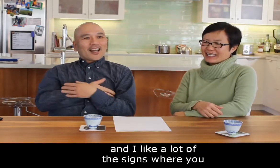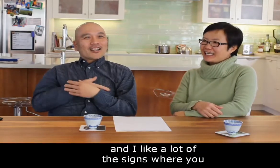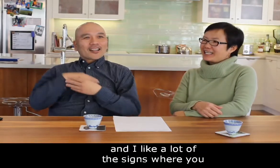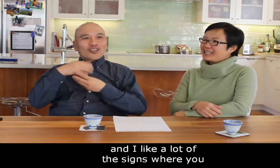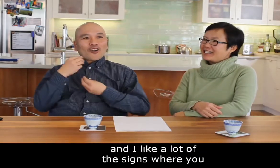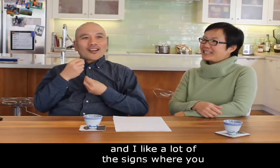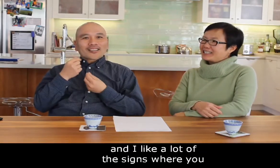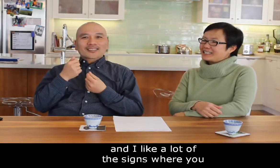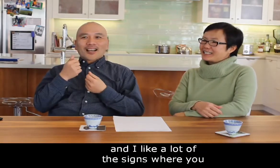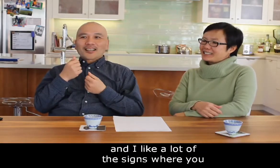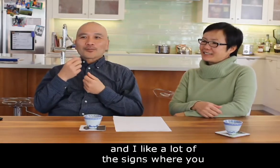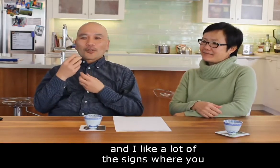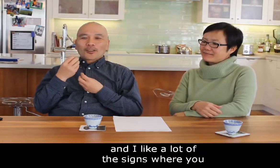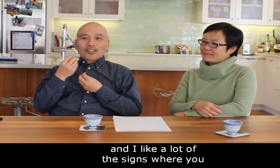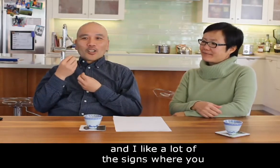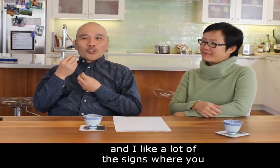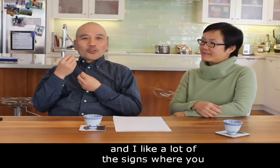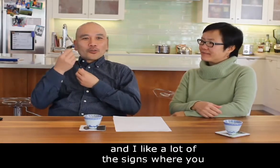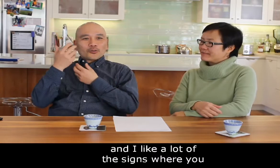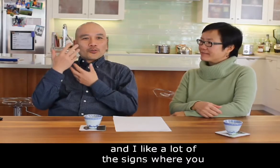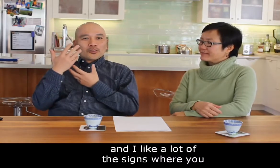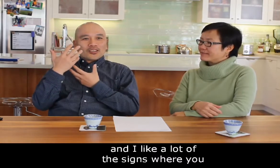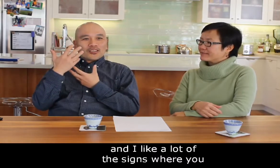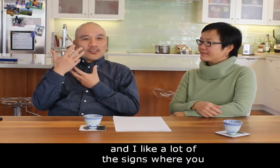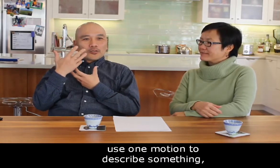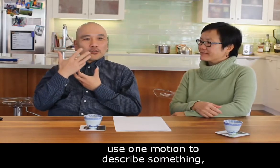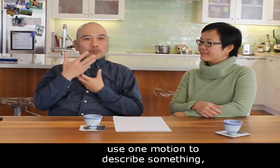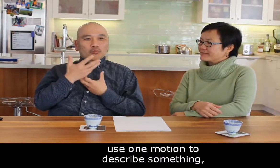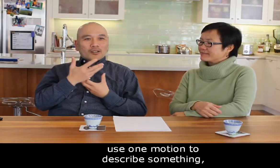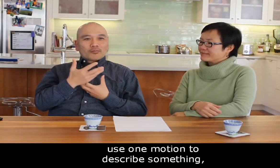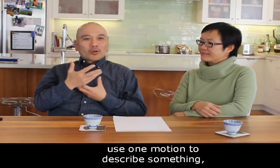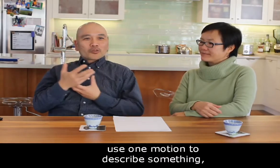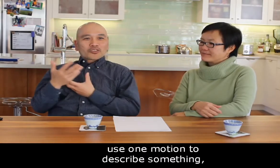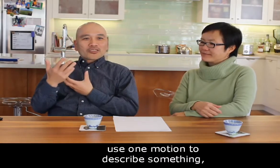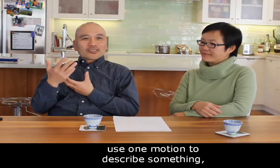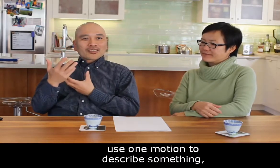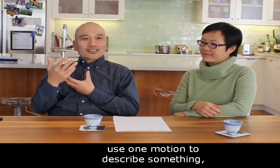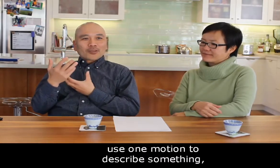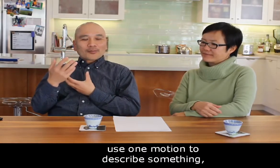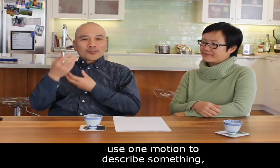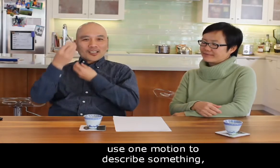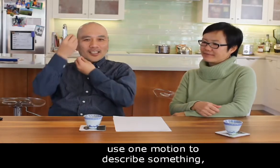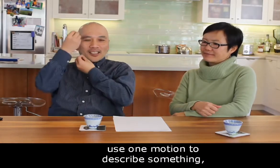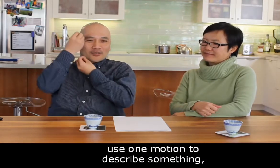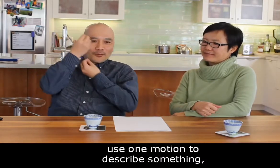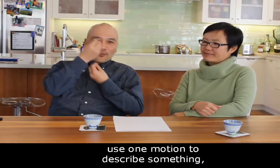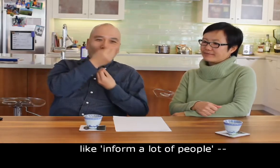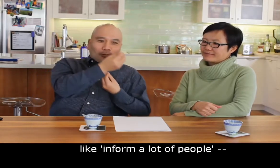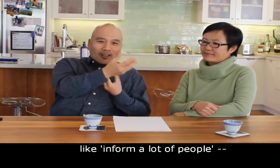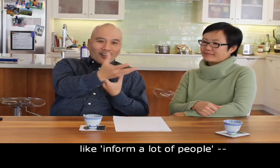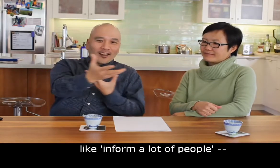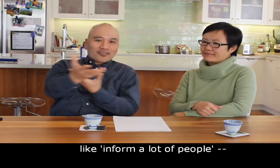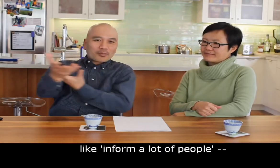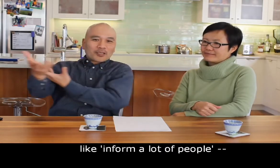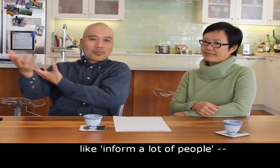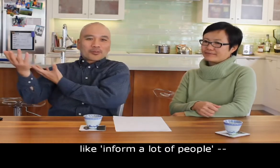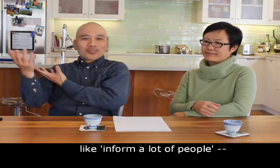like a lot of the signs where you use one motion to describe something, like inform a lot of people. It's